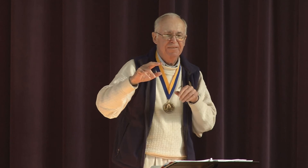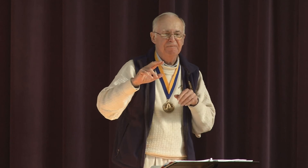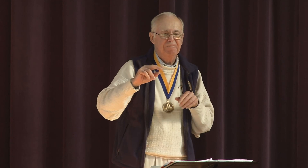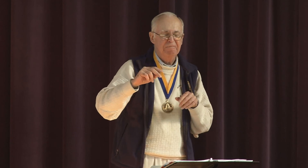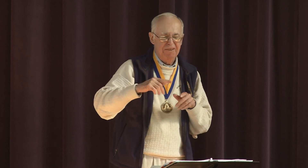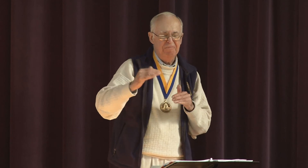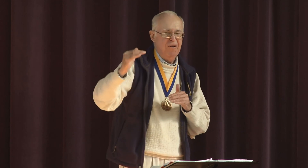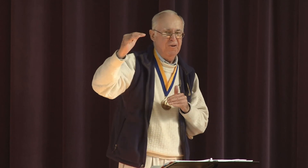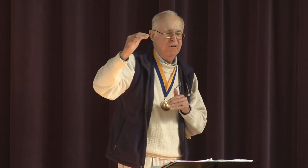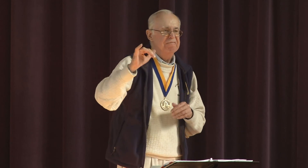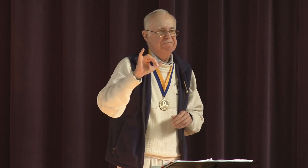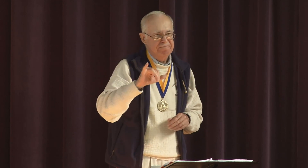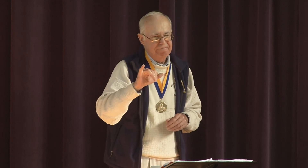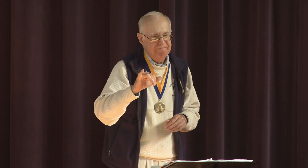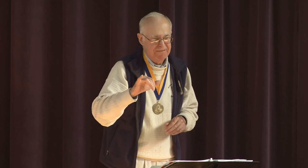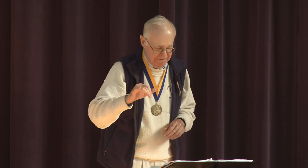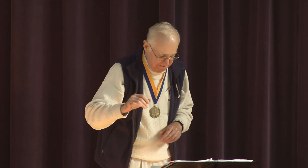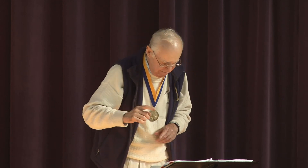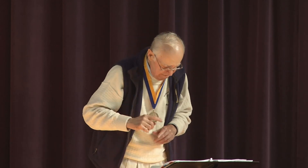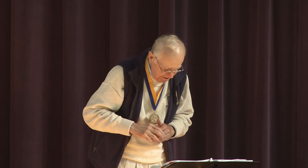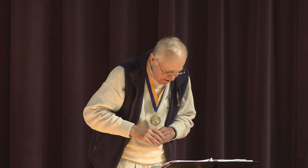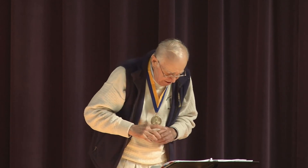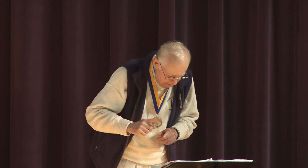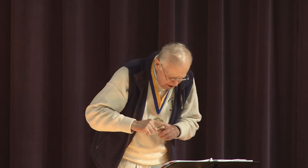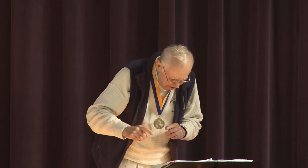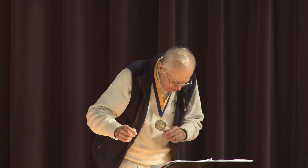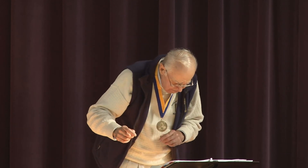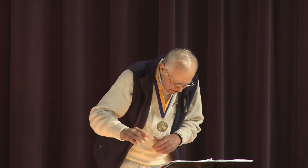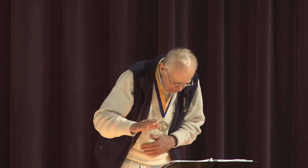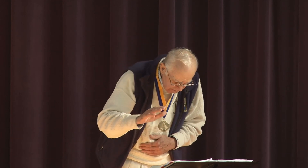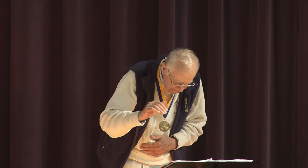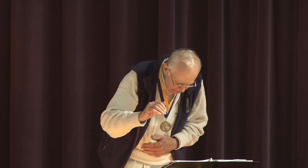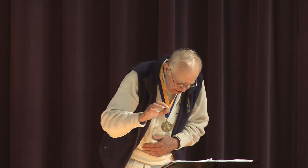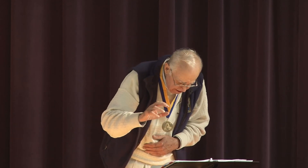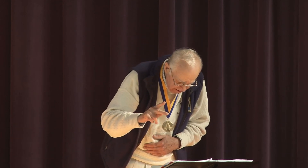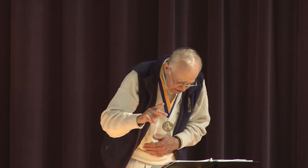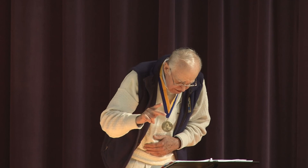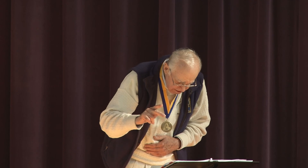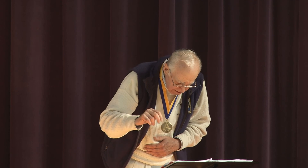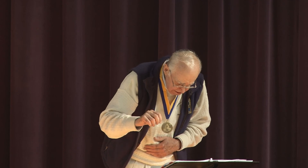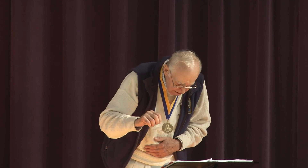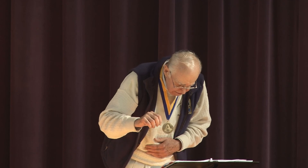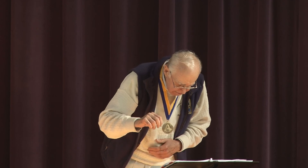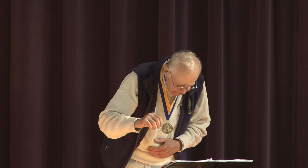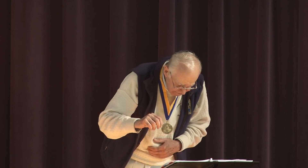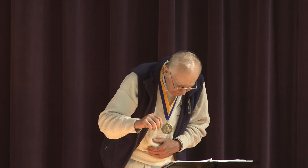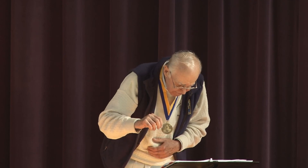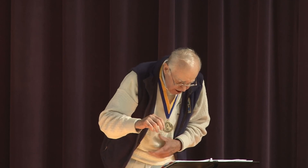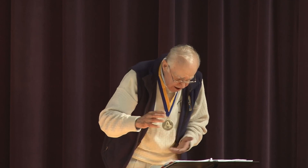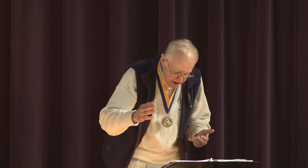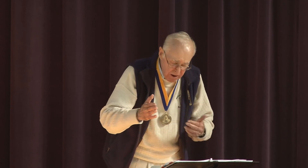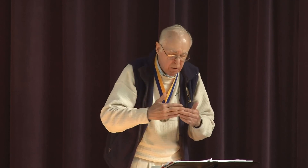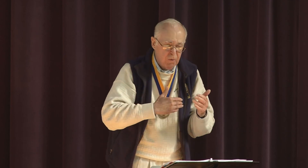I thought we had maybe 380 students enrolled when we were here, but I guess there were more students now than we had in our day.